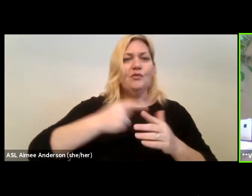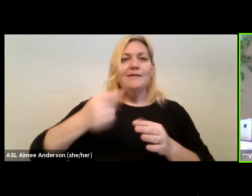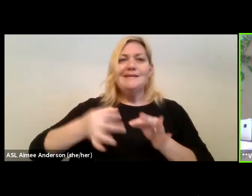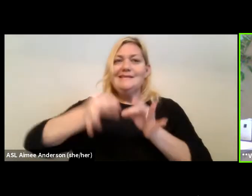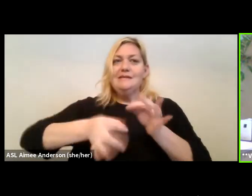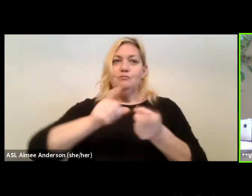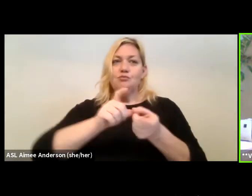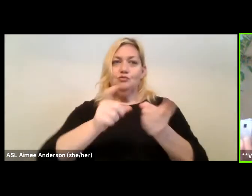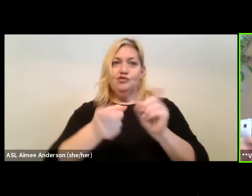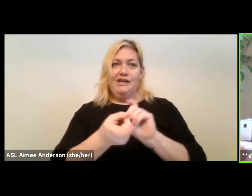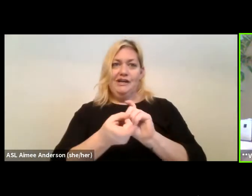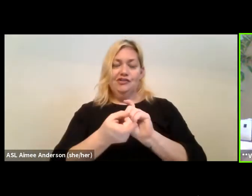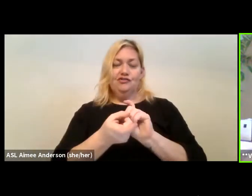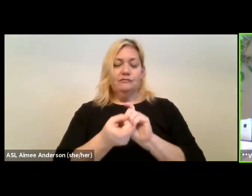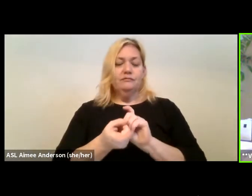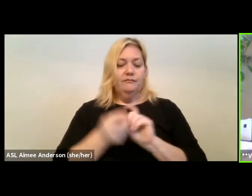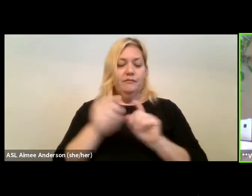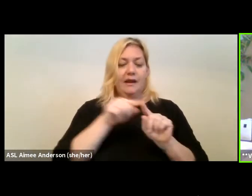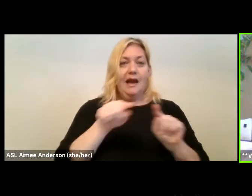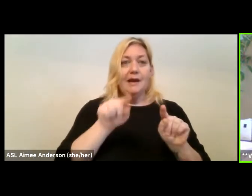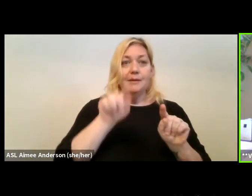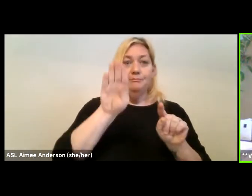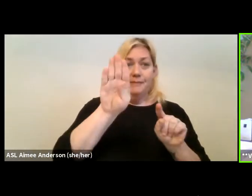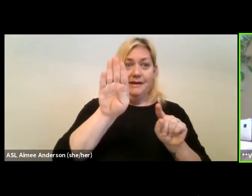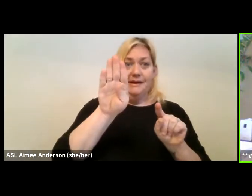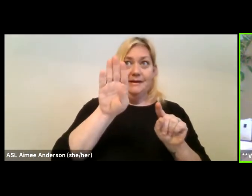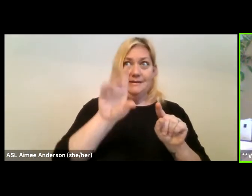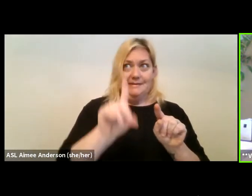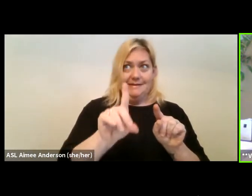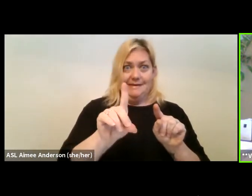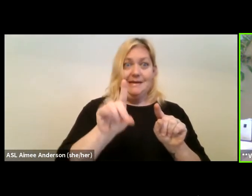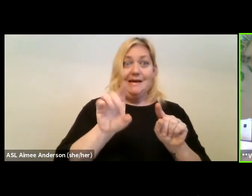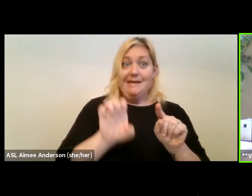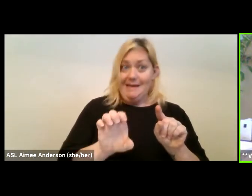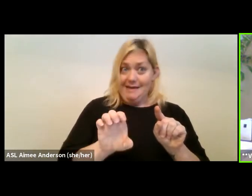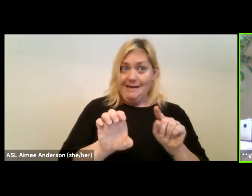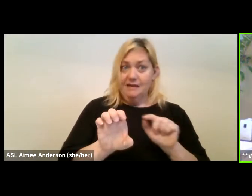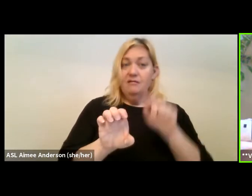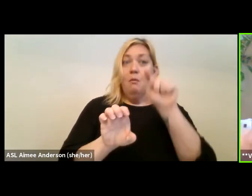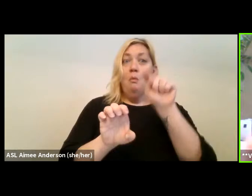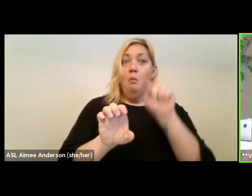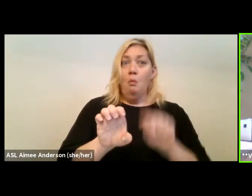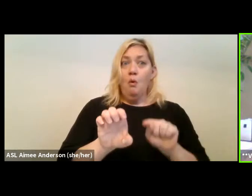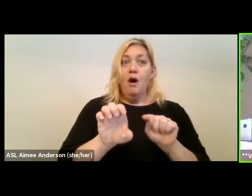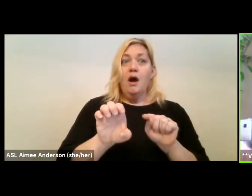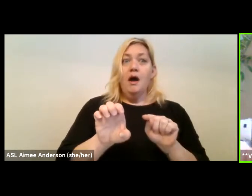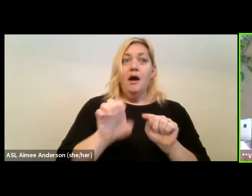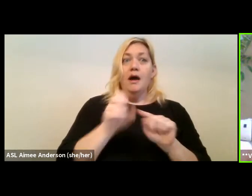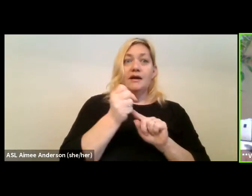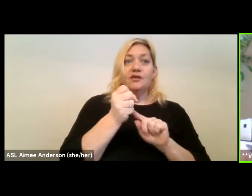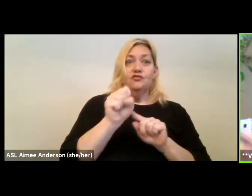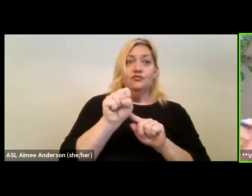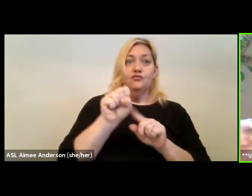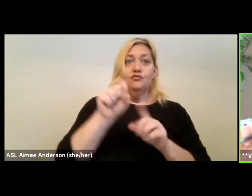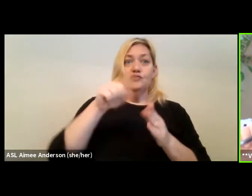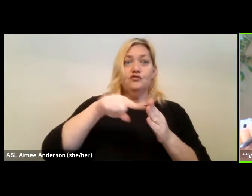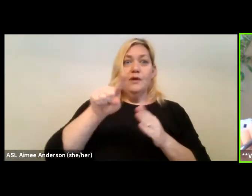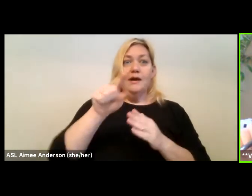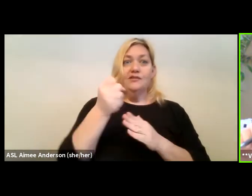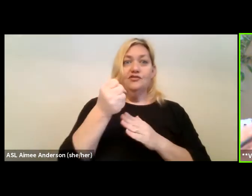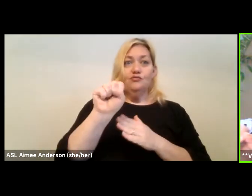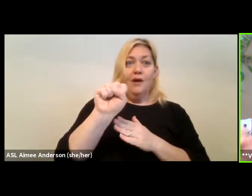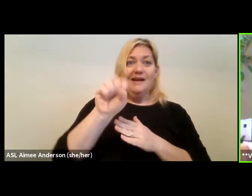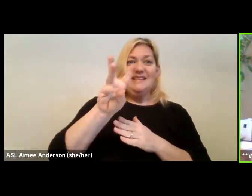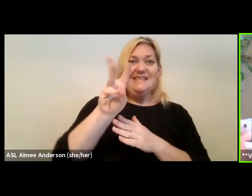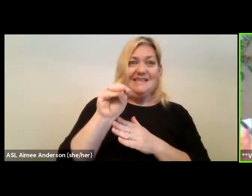change in items B, D, and E, which strike 60 days